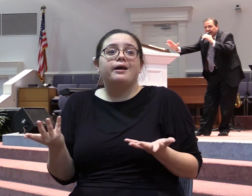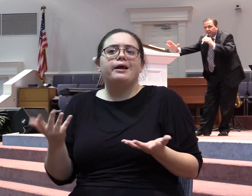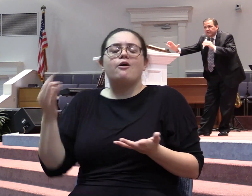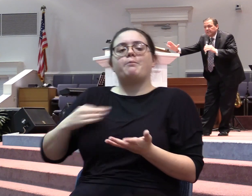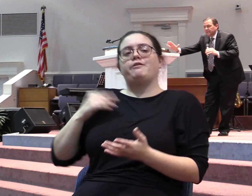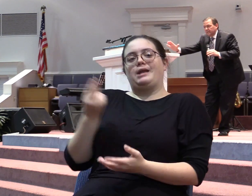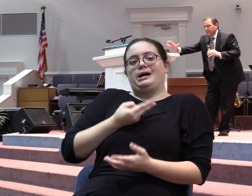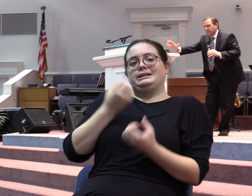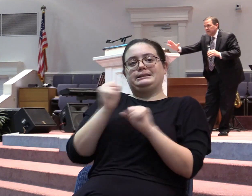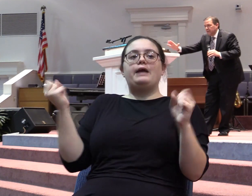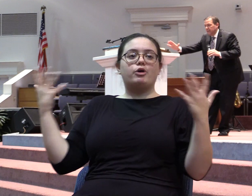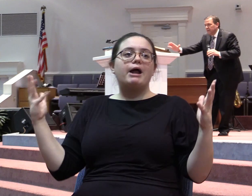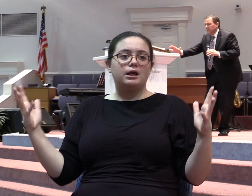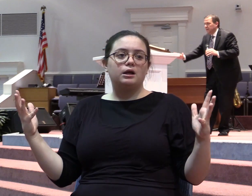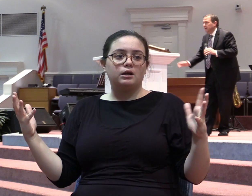are saved.